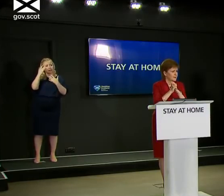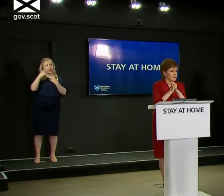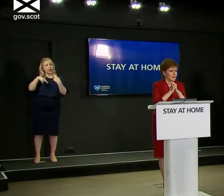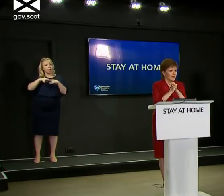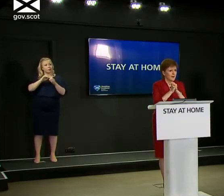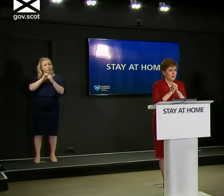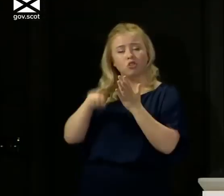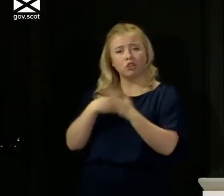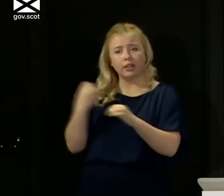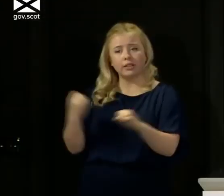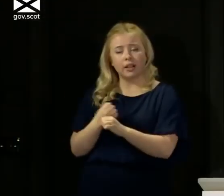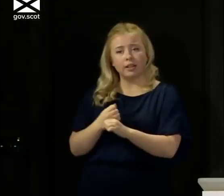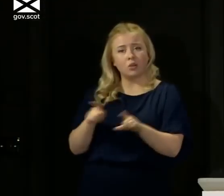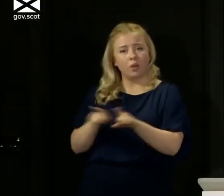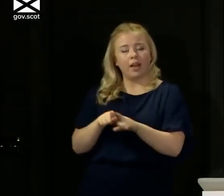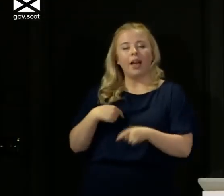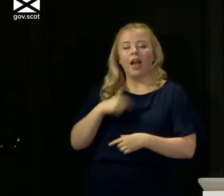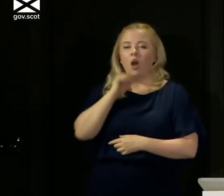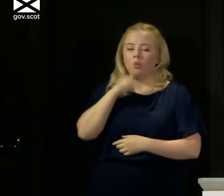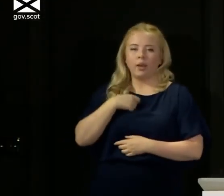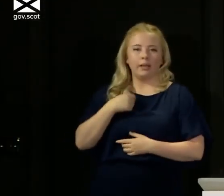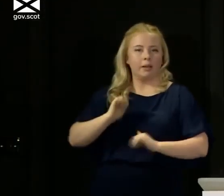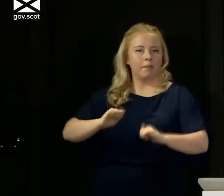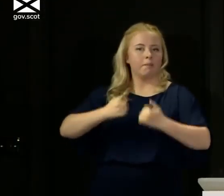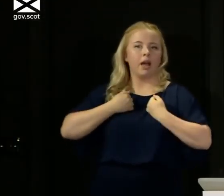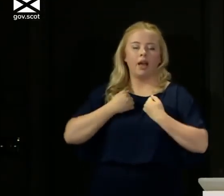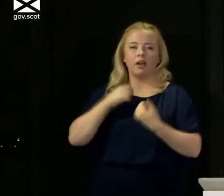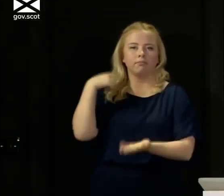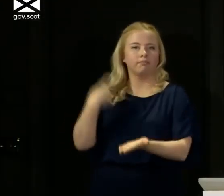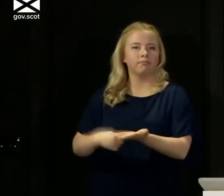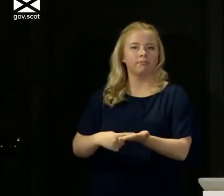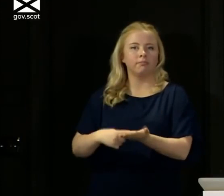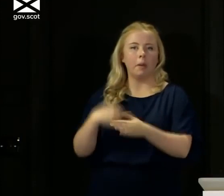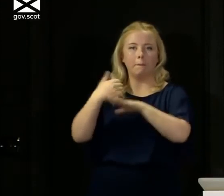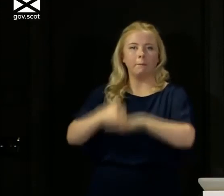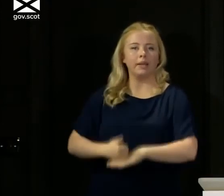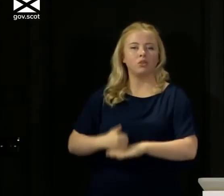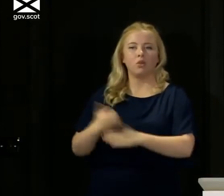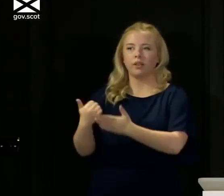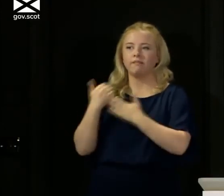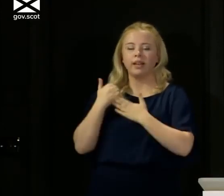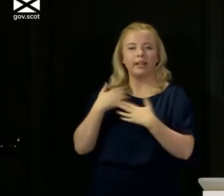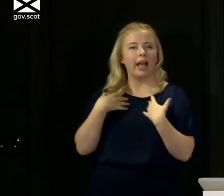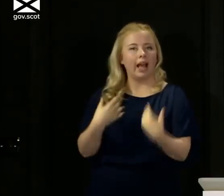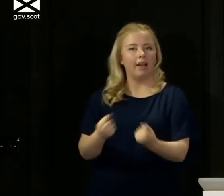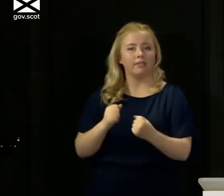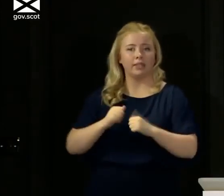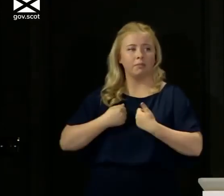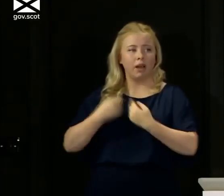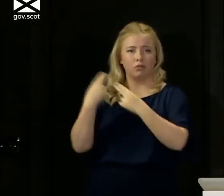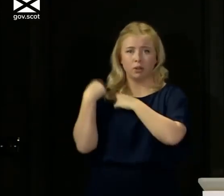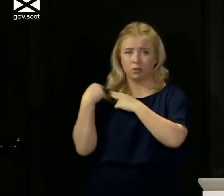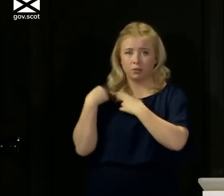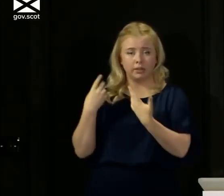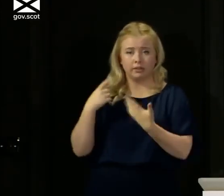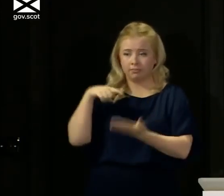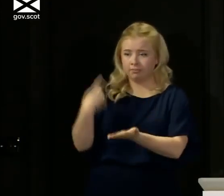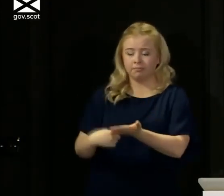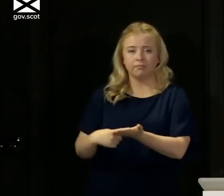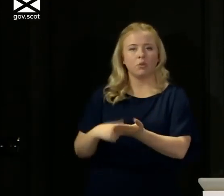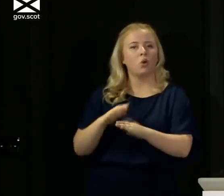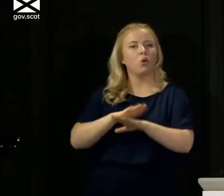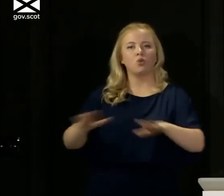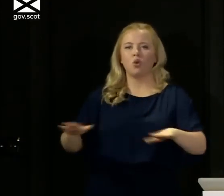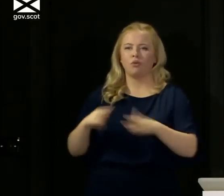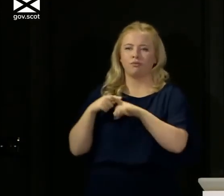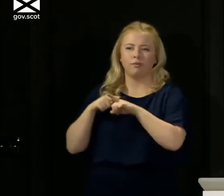well? I'll make my own decisions based on the advice I have, and I think that's my responsibility to do. So I will not